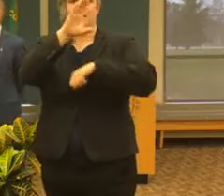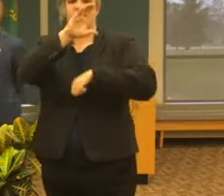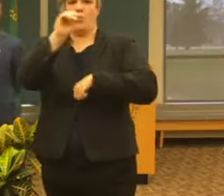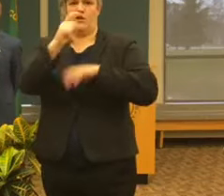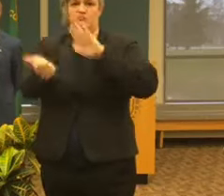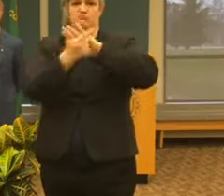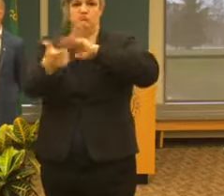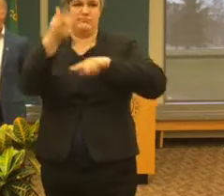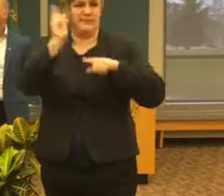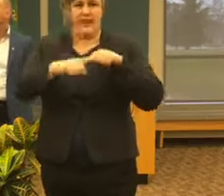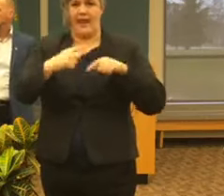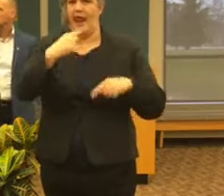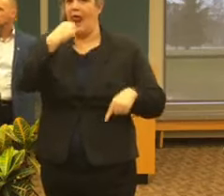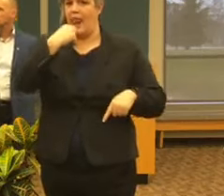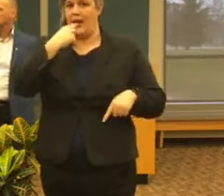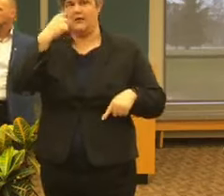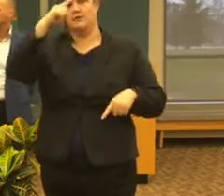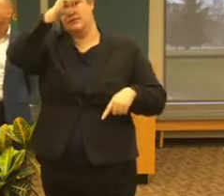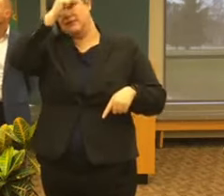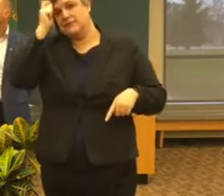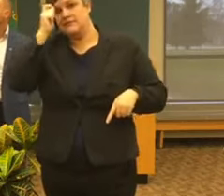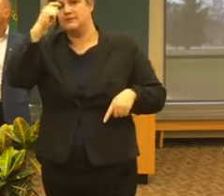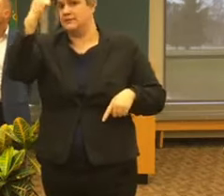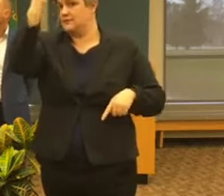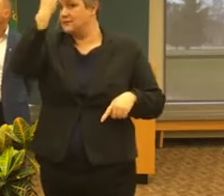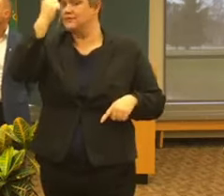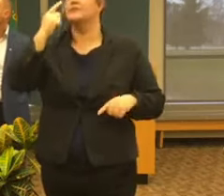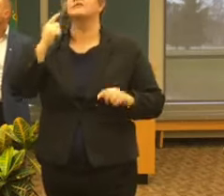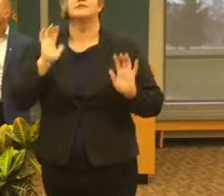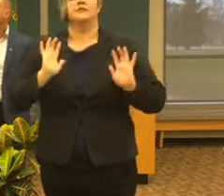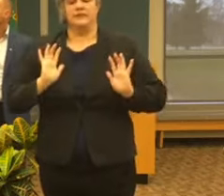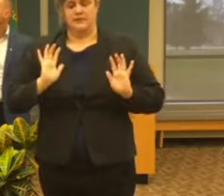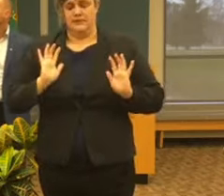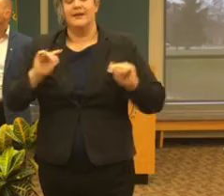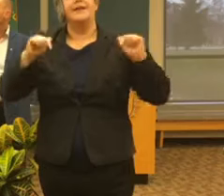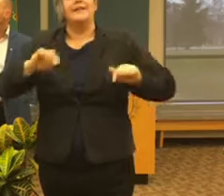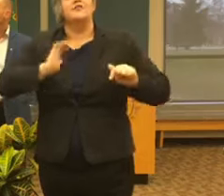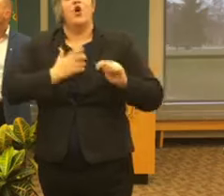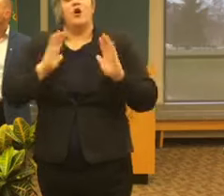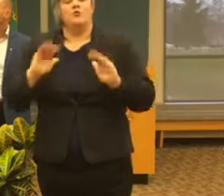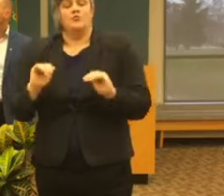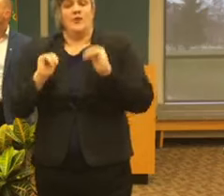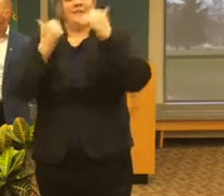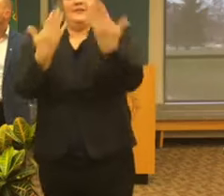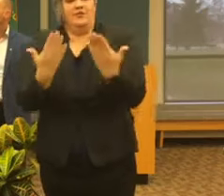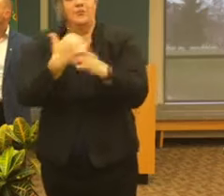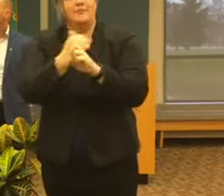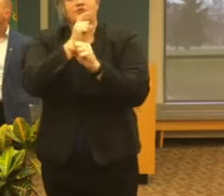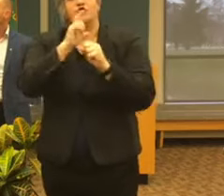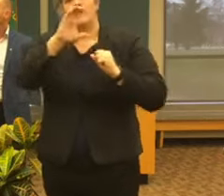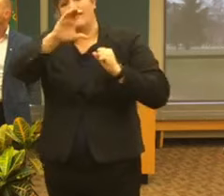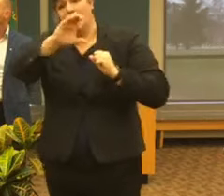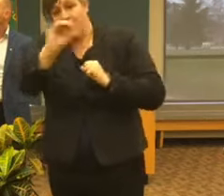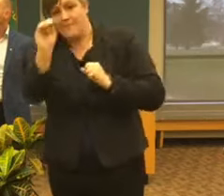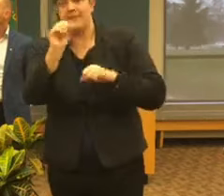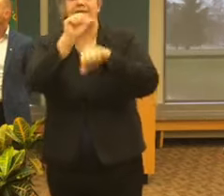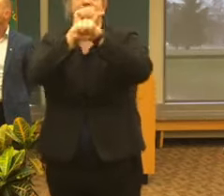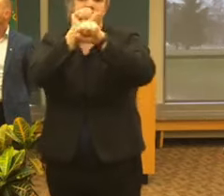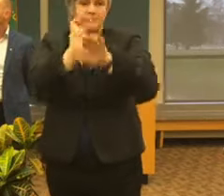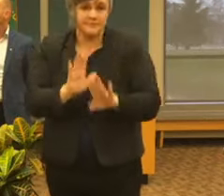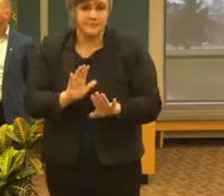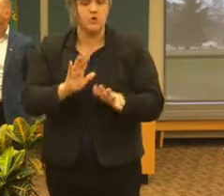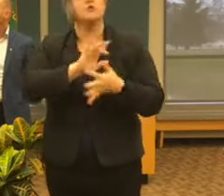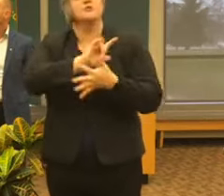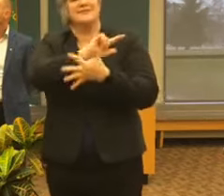take temperatures. This is a recommendation. We're trying to keep our employers and, employees as healthy as